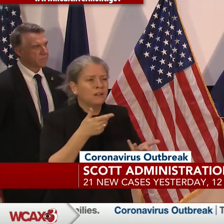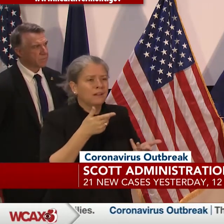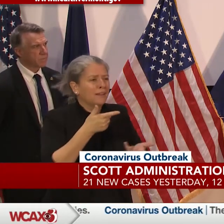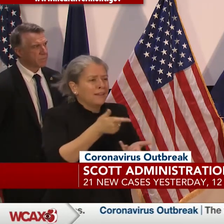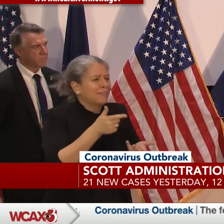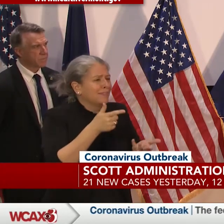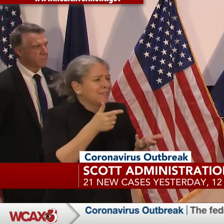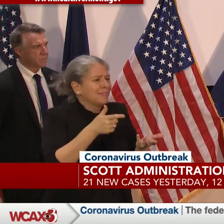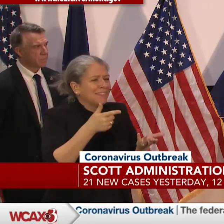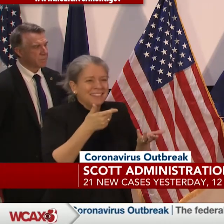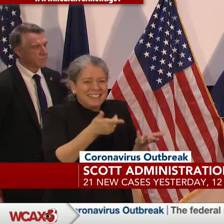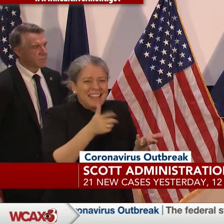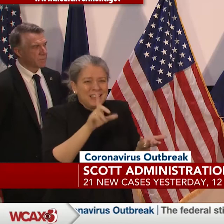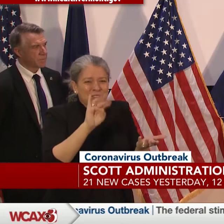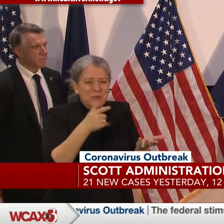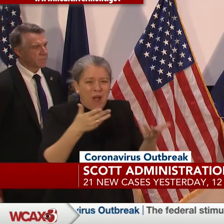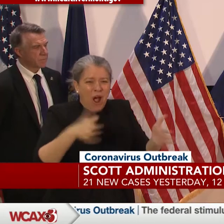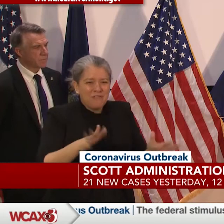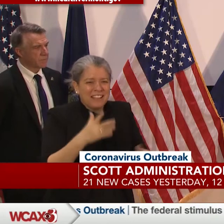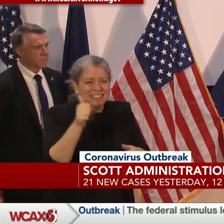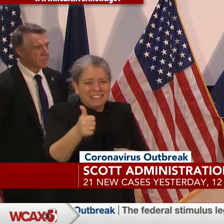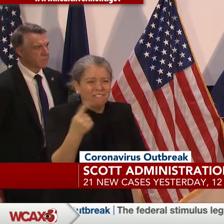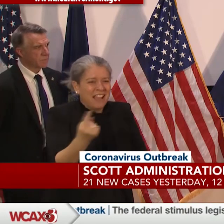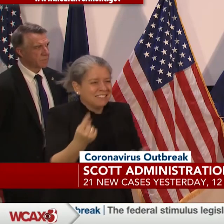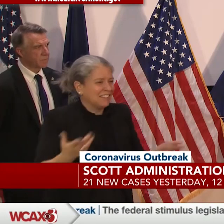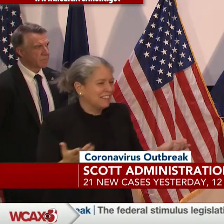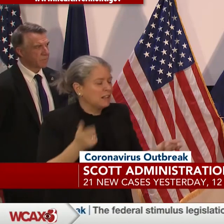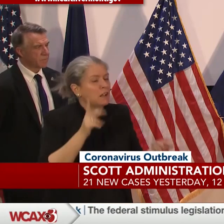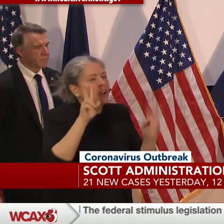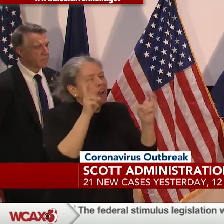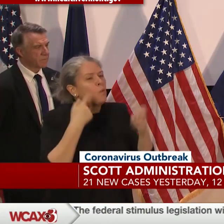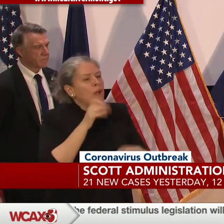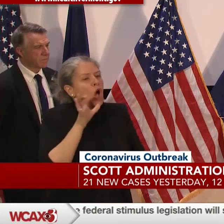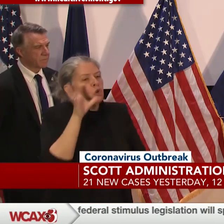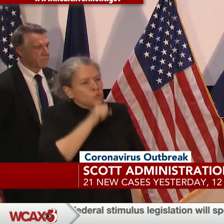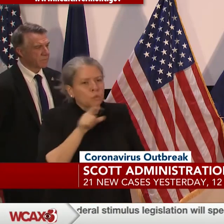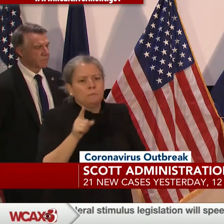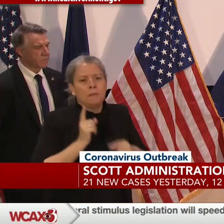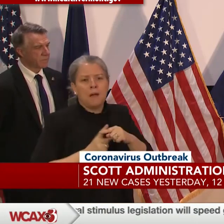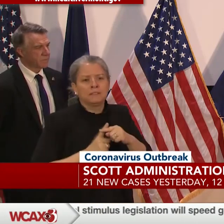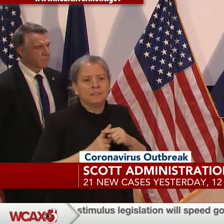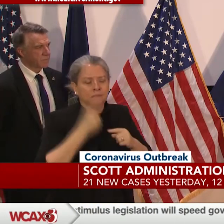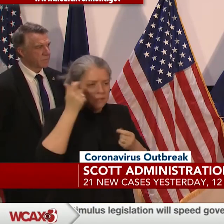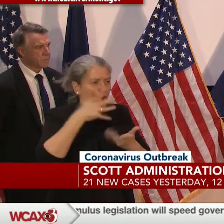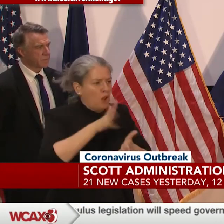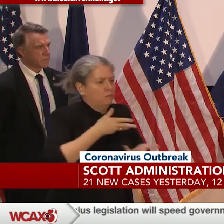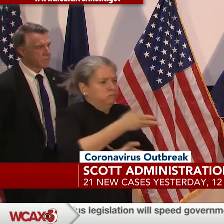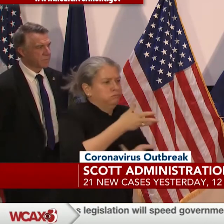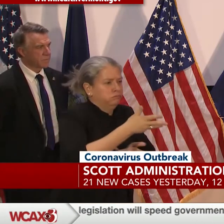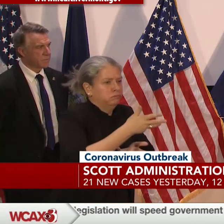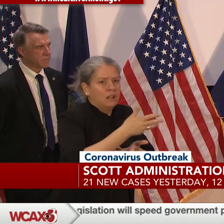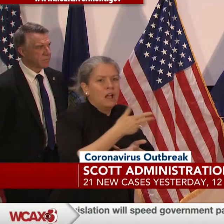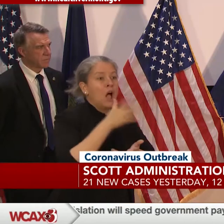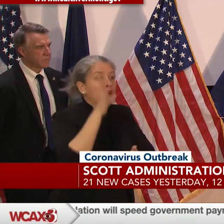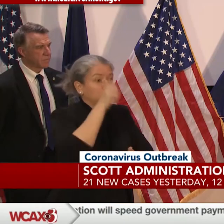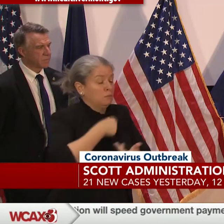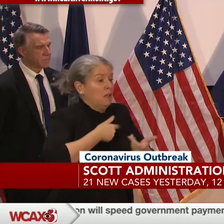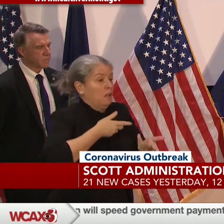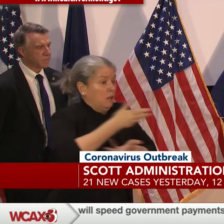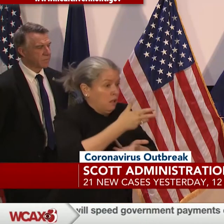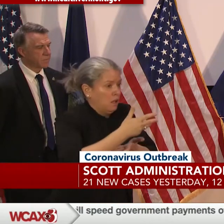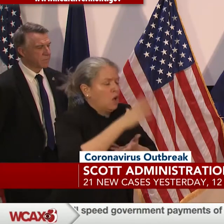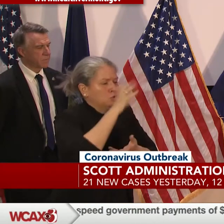they were a positive test, which is self-isolating, assuming they were not so ill they had to be in a hospital. And that is the basic